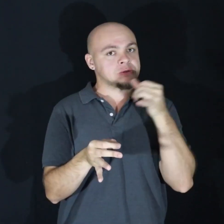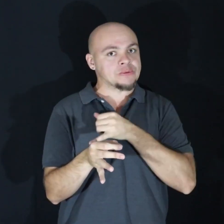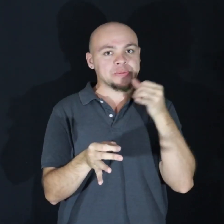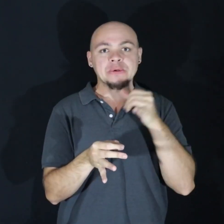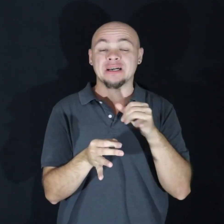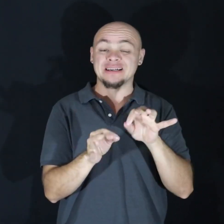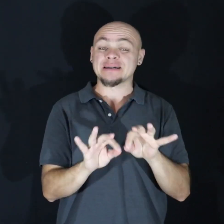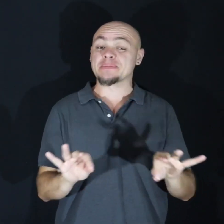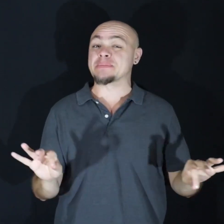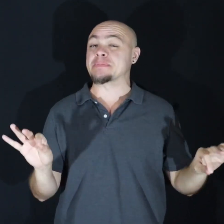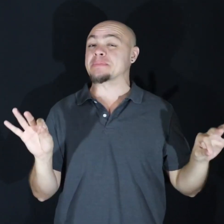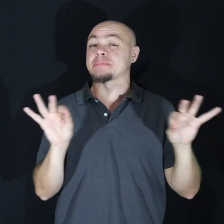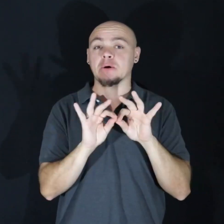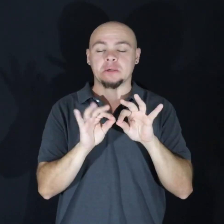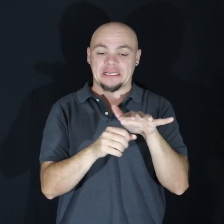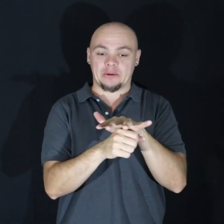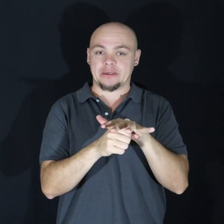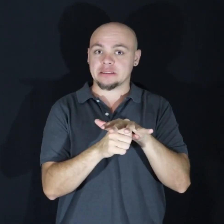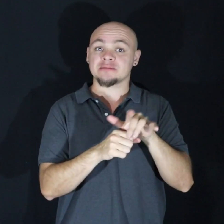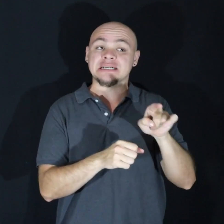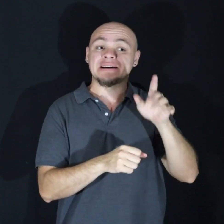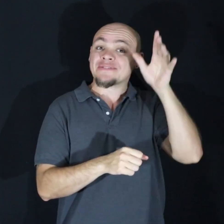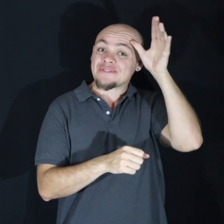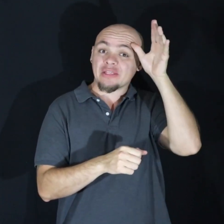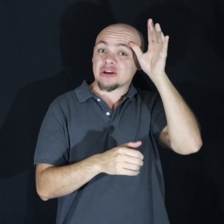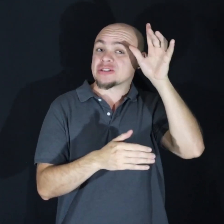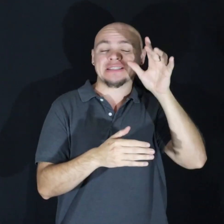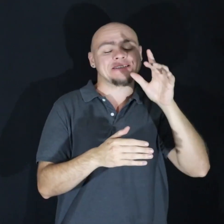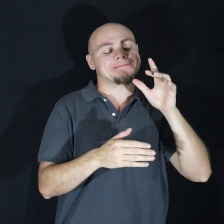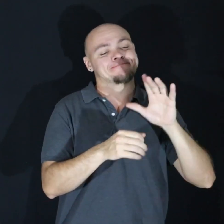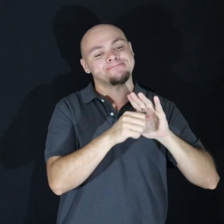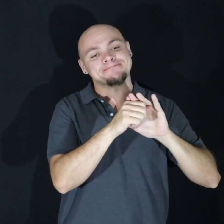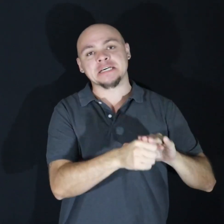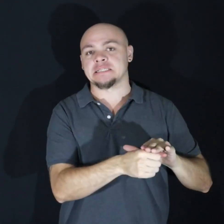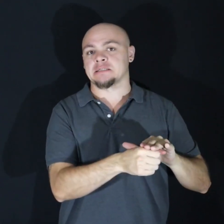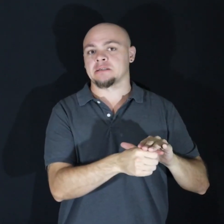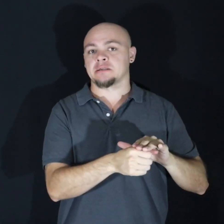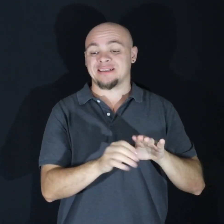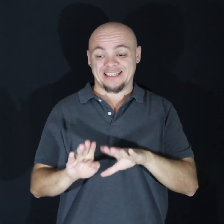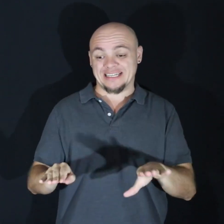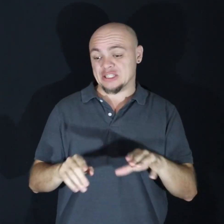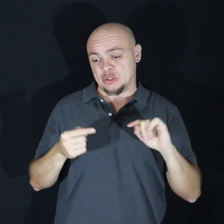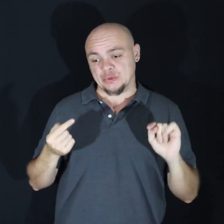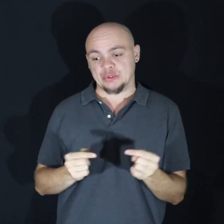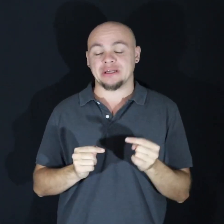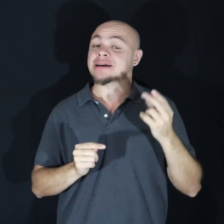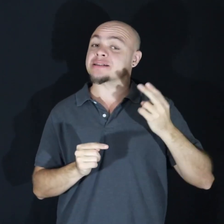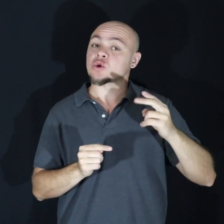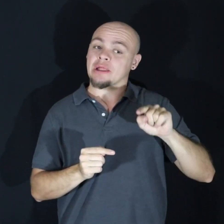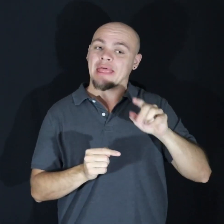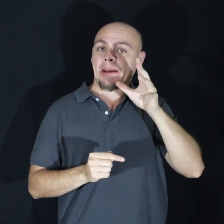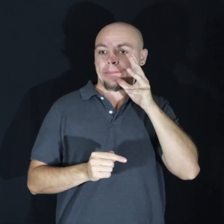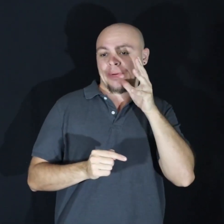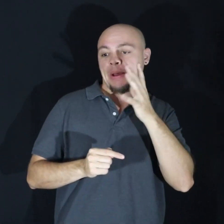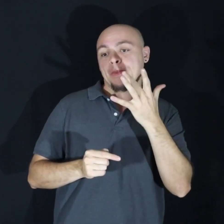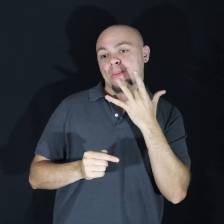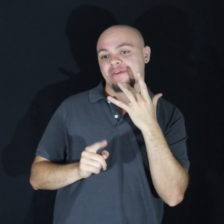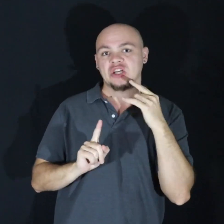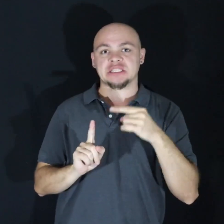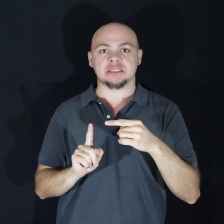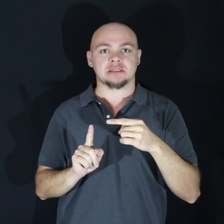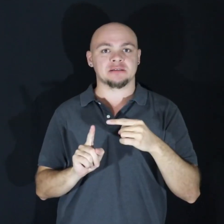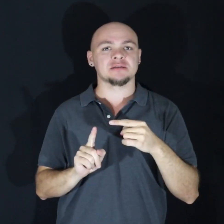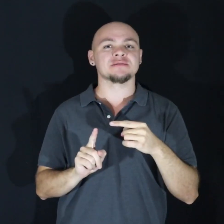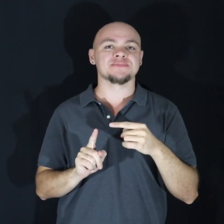where fathers are disadvantaged, and this hurts kids. Historically, this maternal preference was solidified